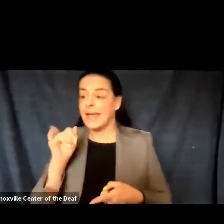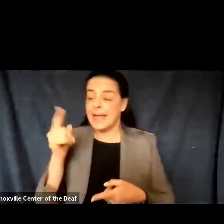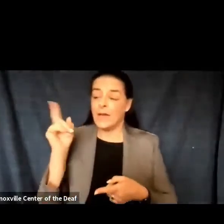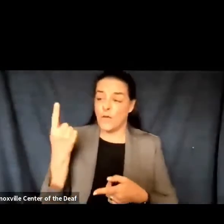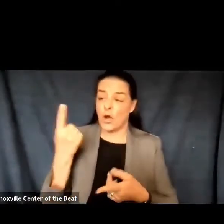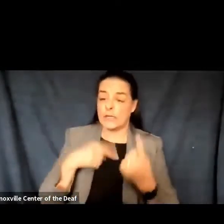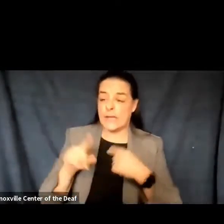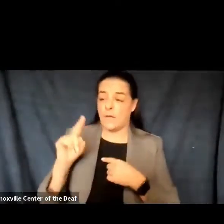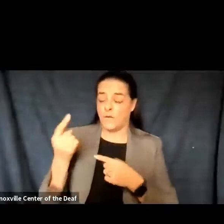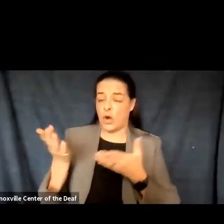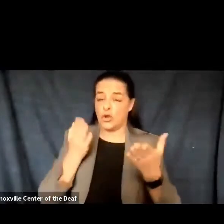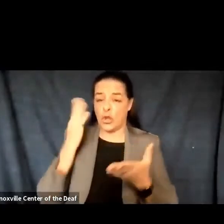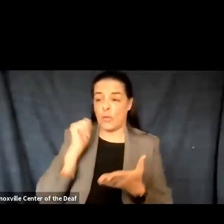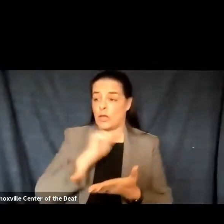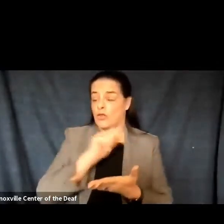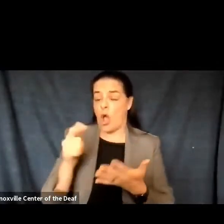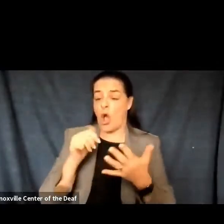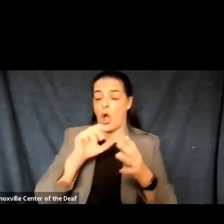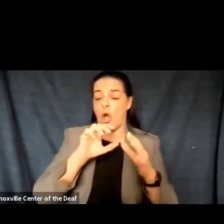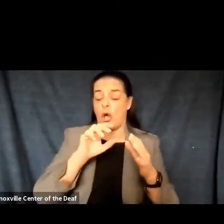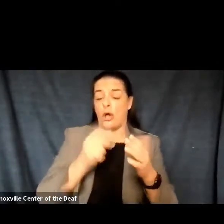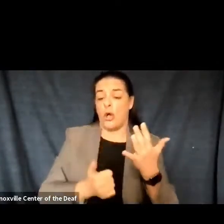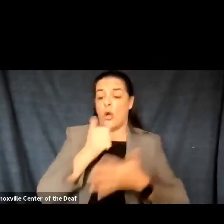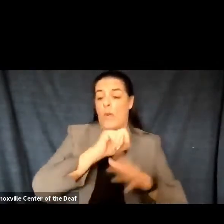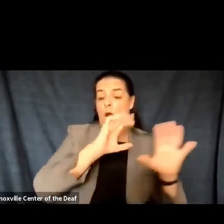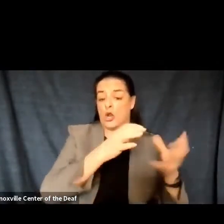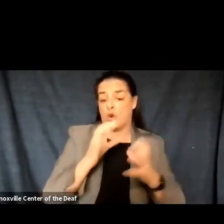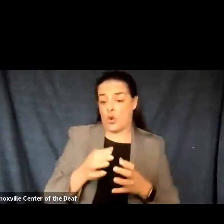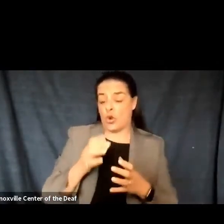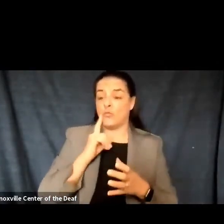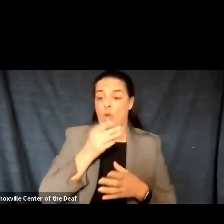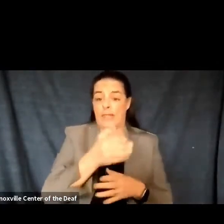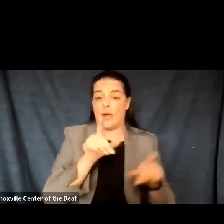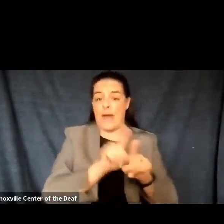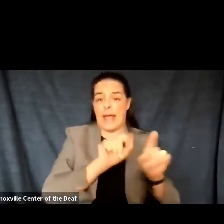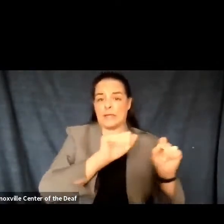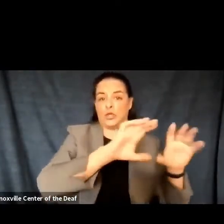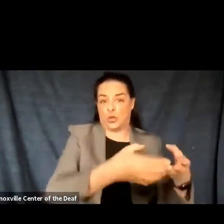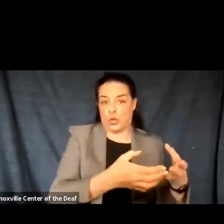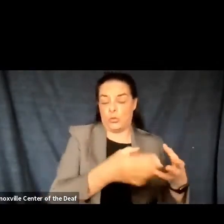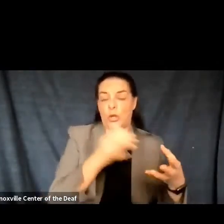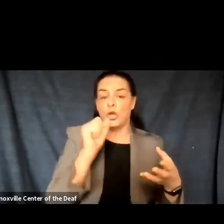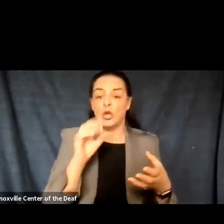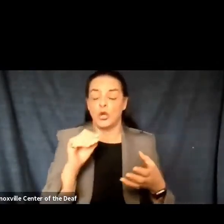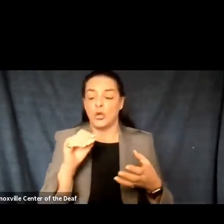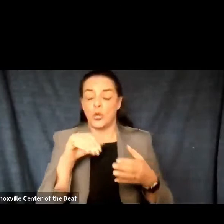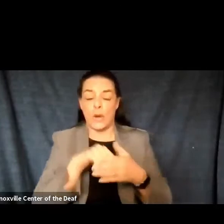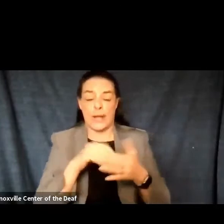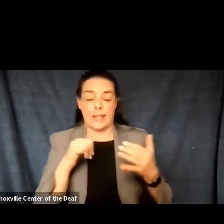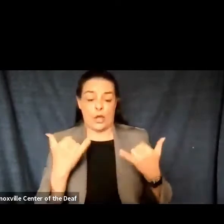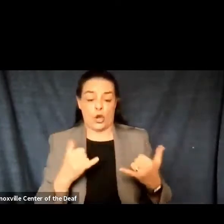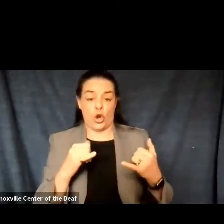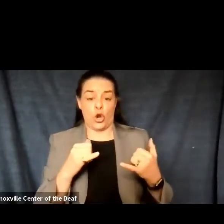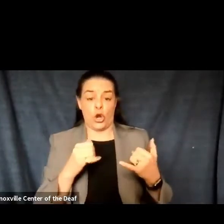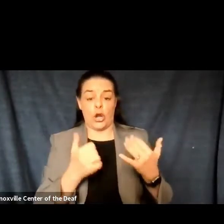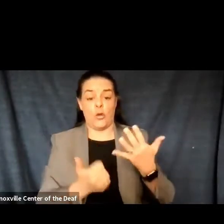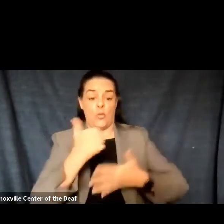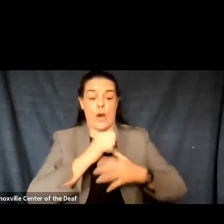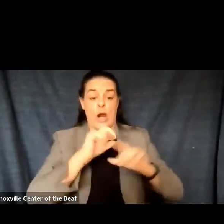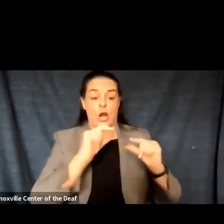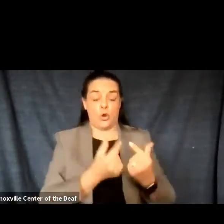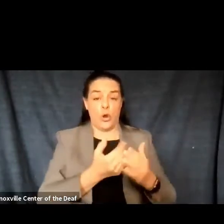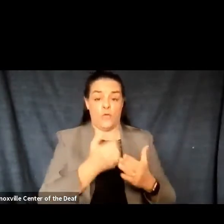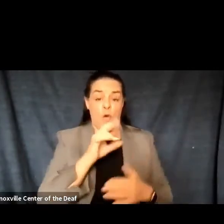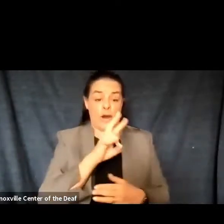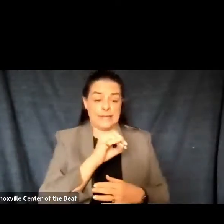come, first serve, because all of the priority groups are in there as a group. And so in the current priority groups before Monday starts,